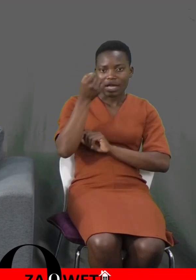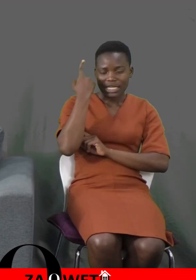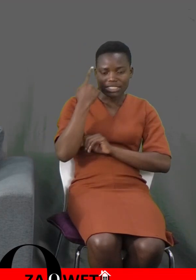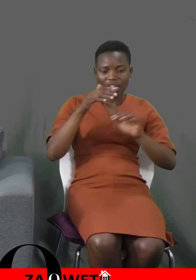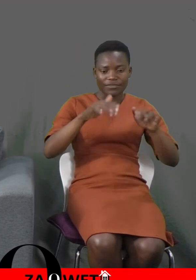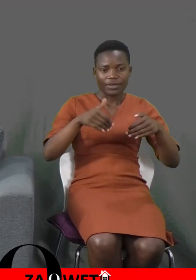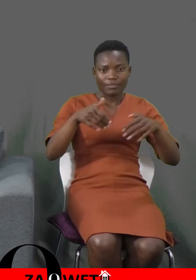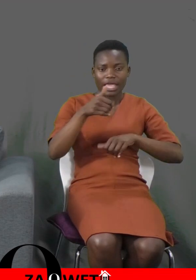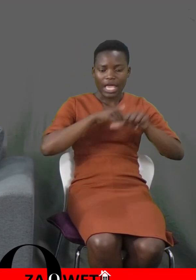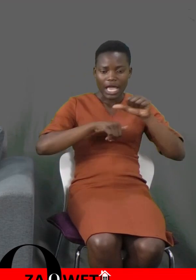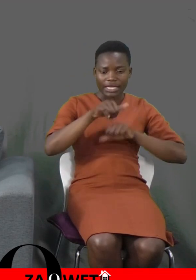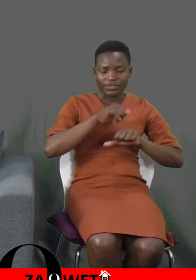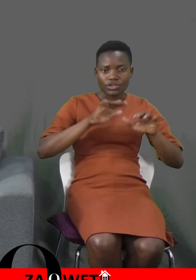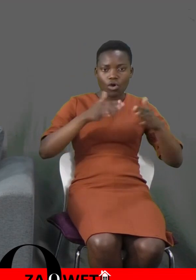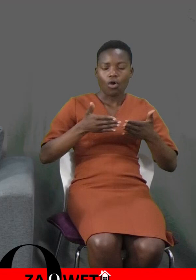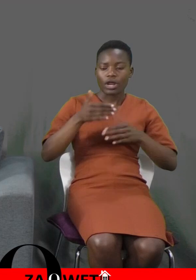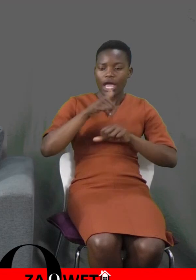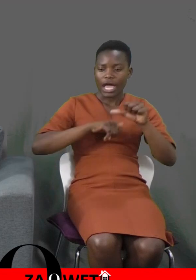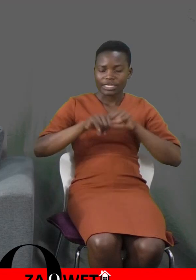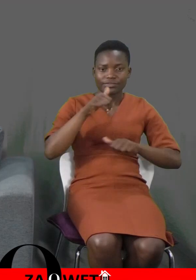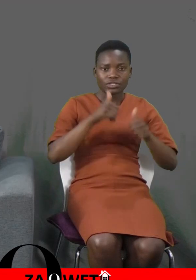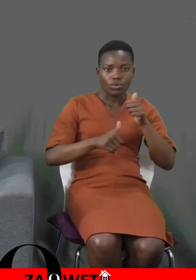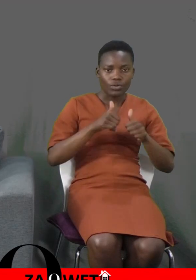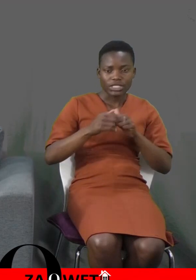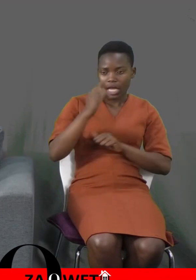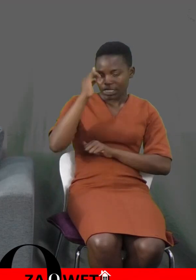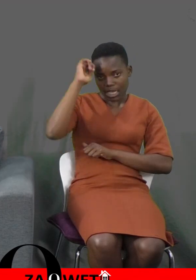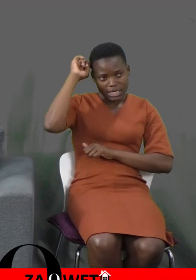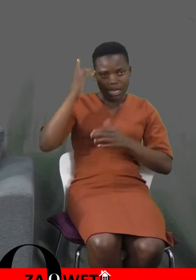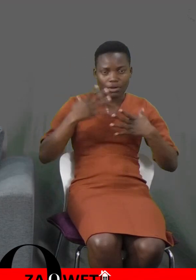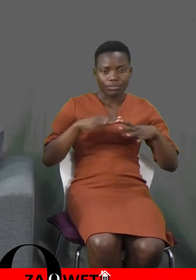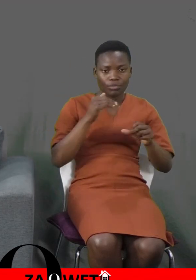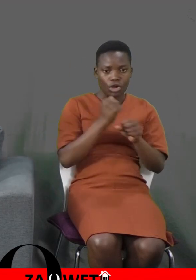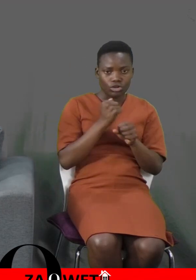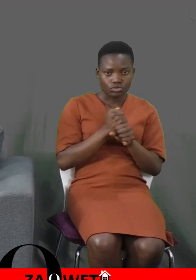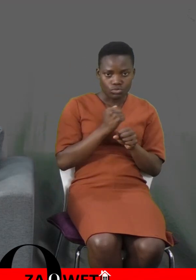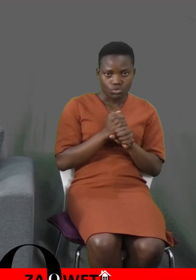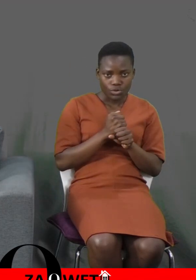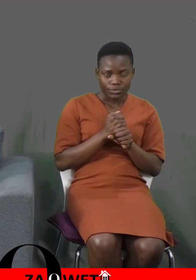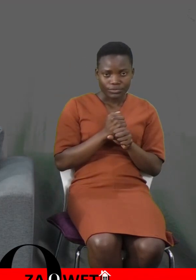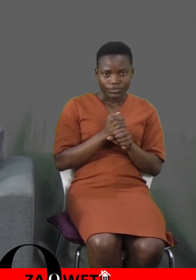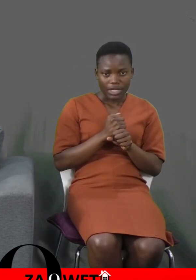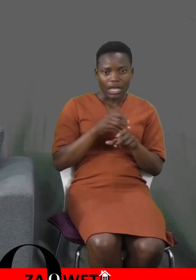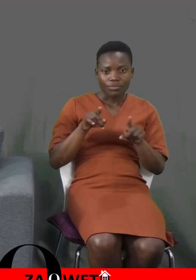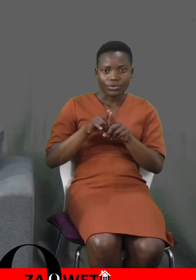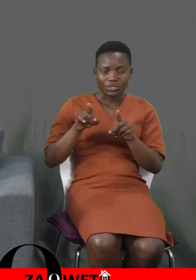farming activities or the activities which the Nyandarua people do, and can you juggle around